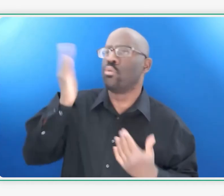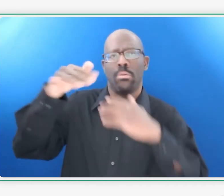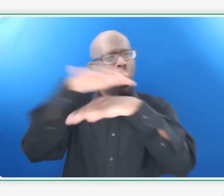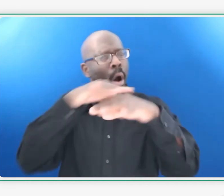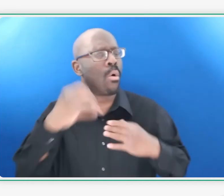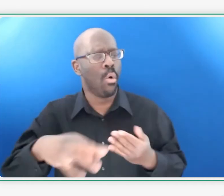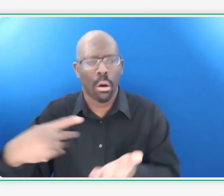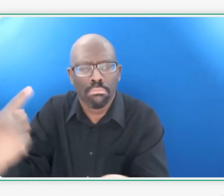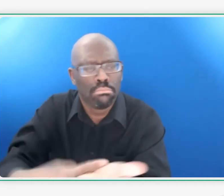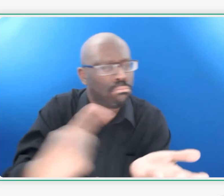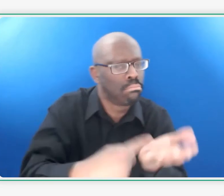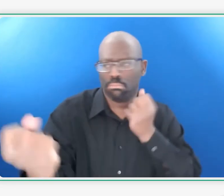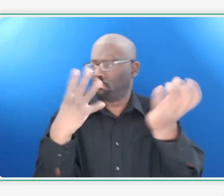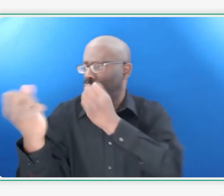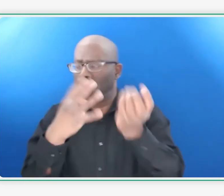environmental learning.